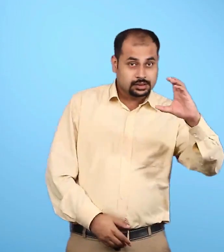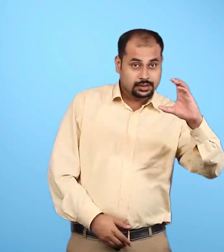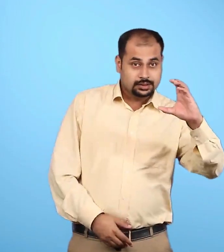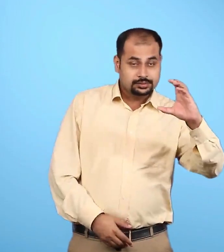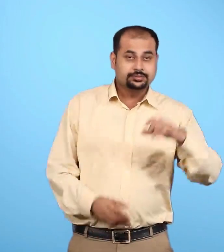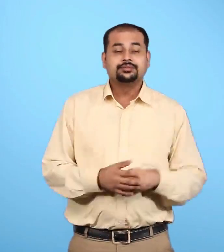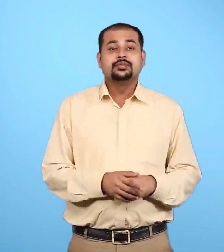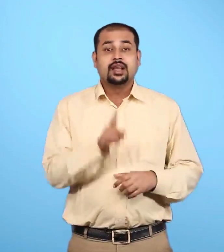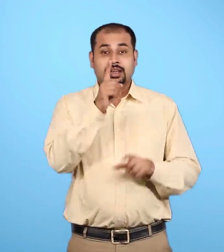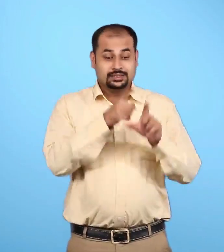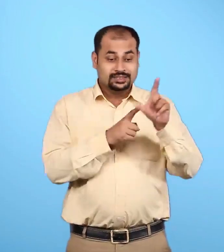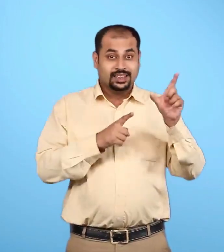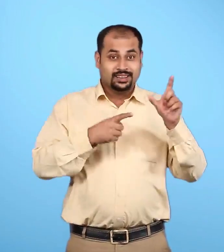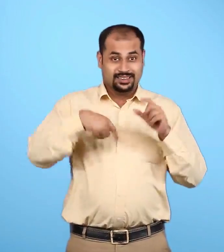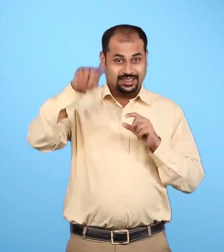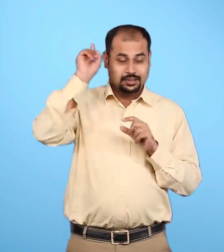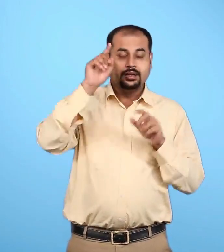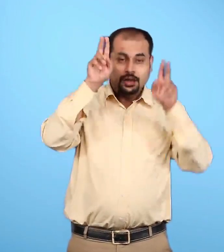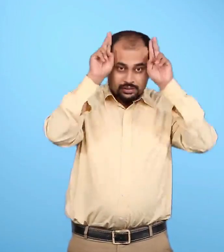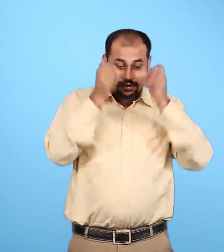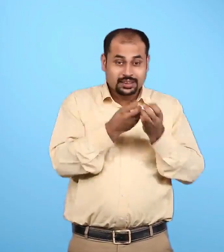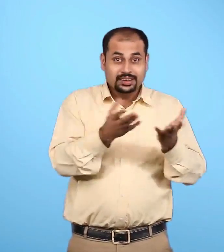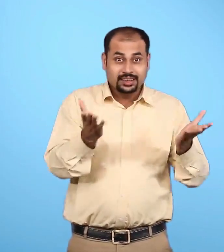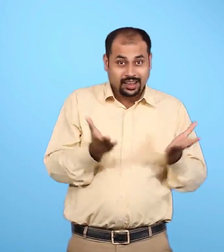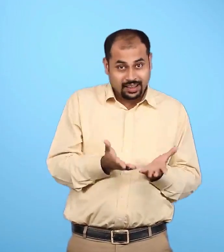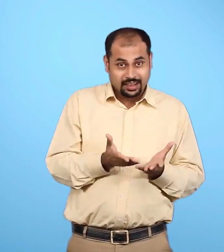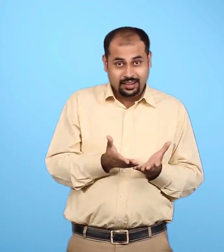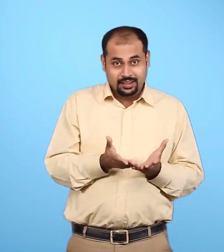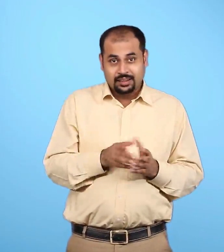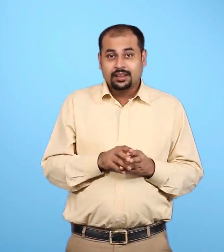C. 8 more than the number in the last year.